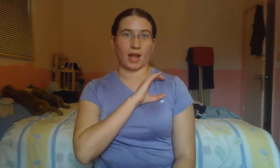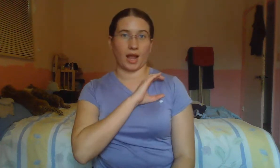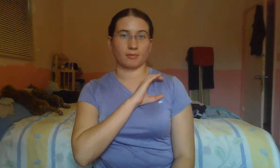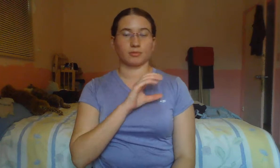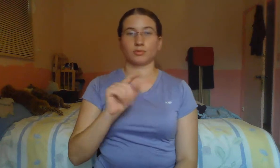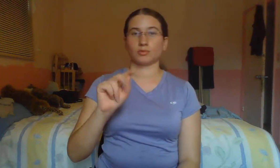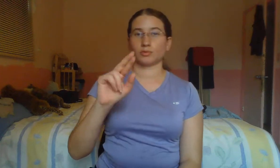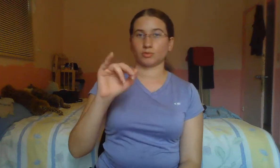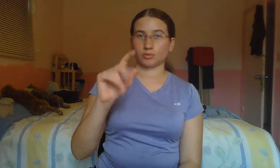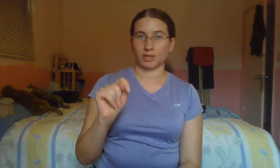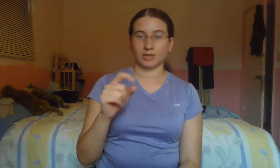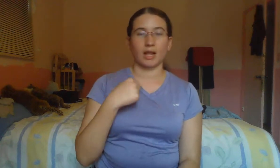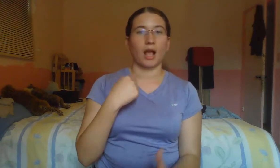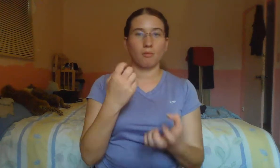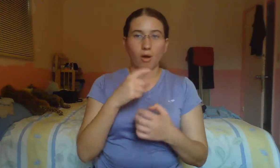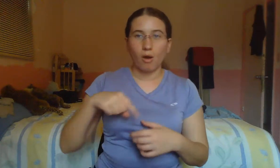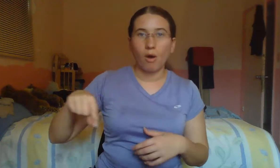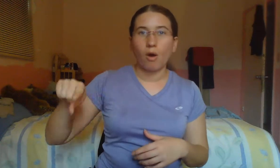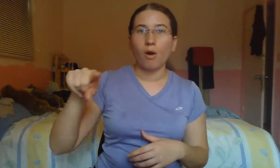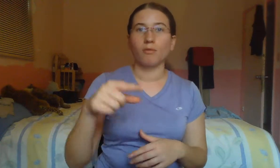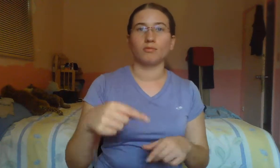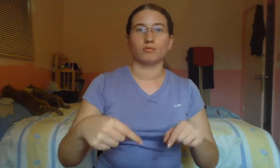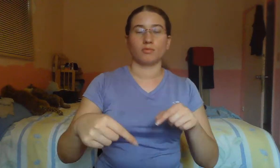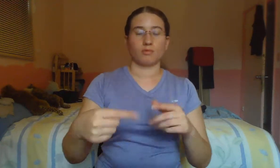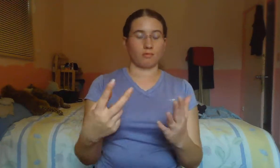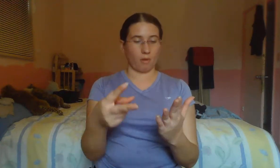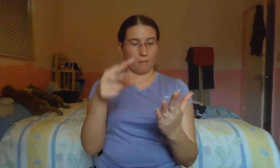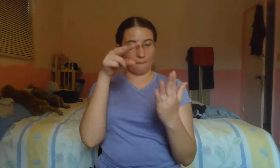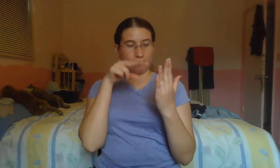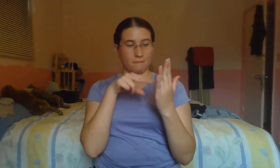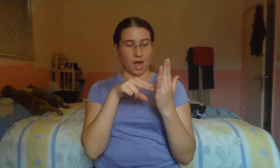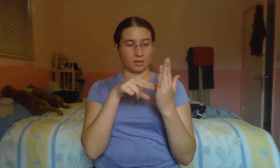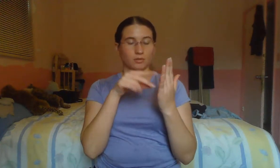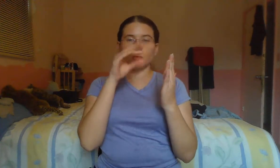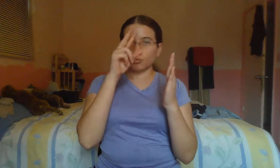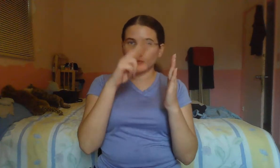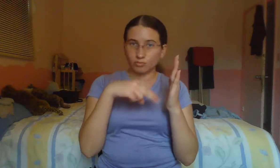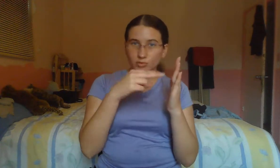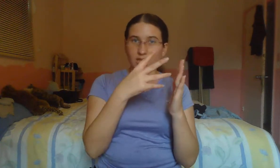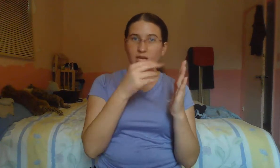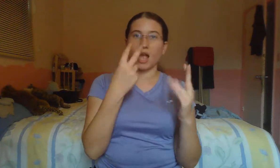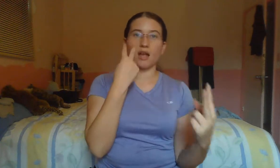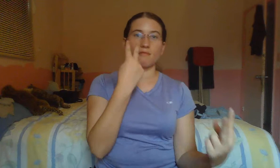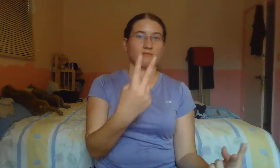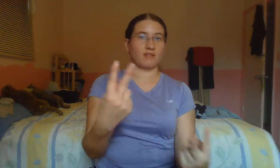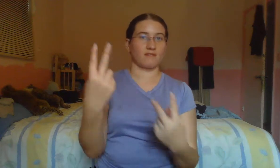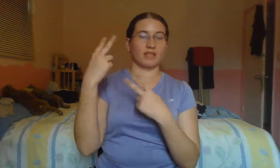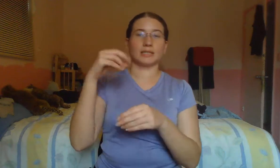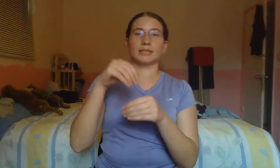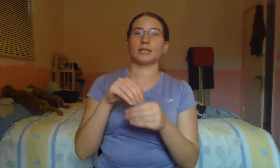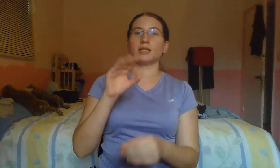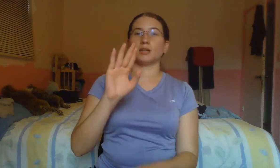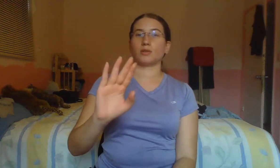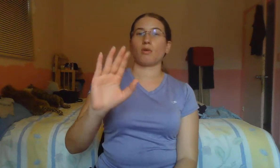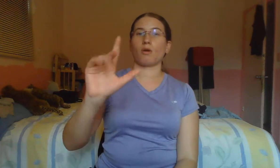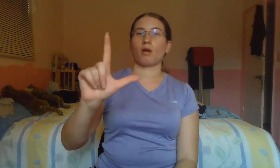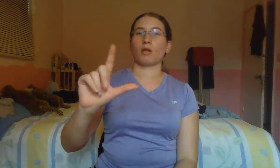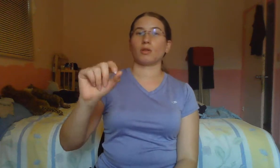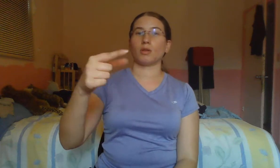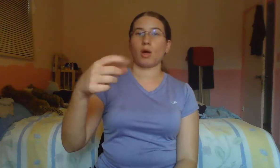read and reflect. Take a moment to read and reflect what you know about character traits that